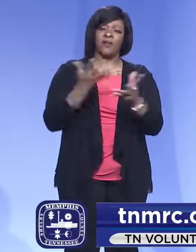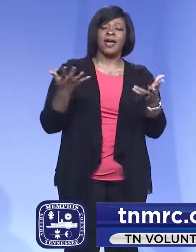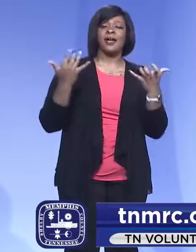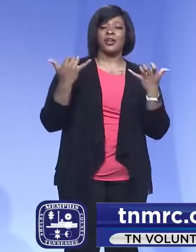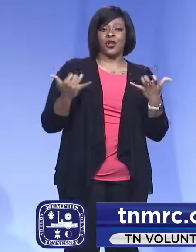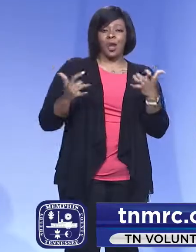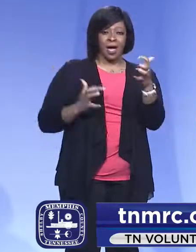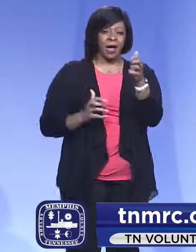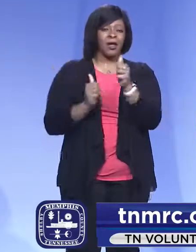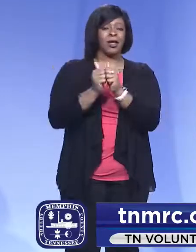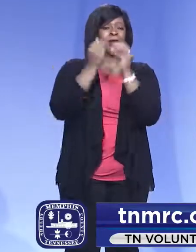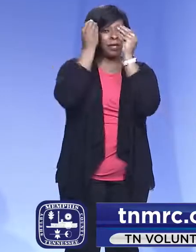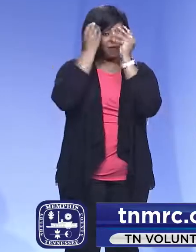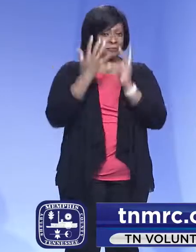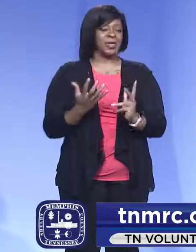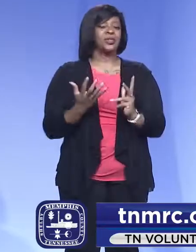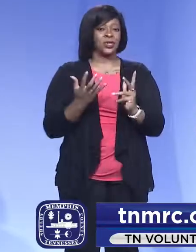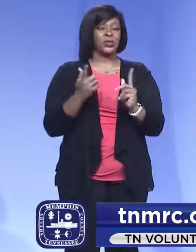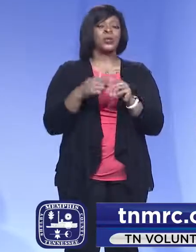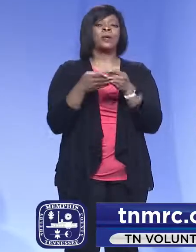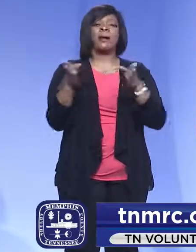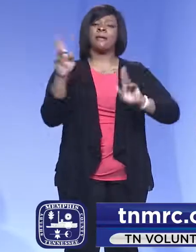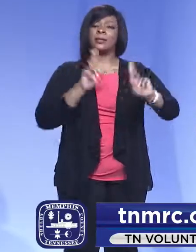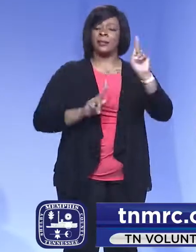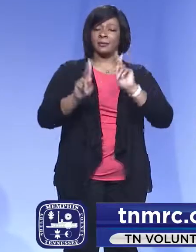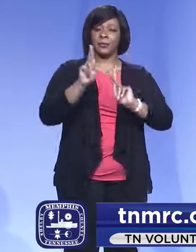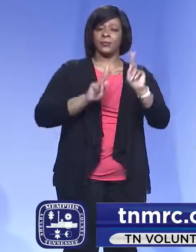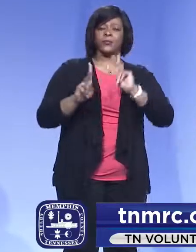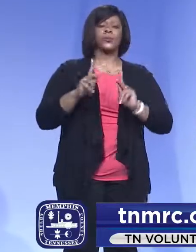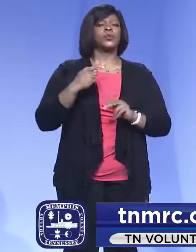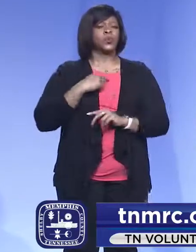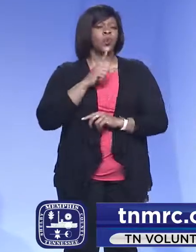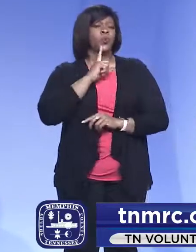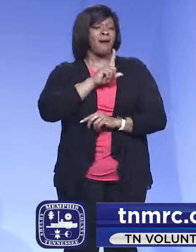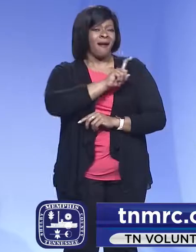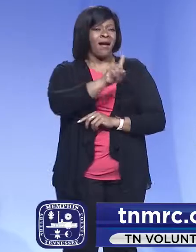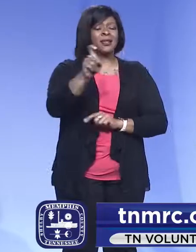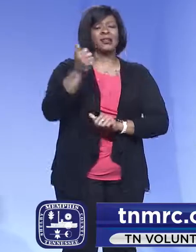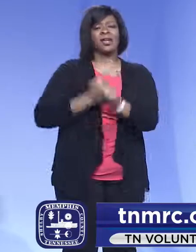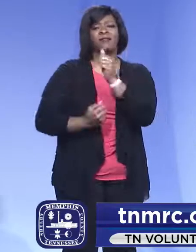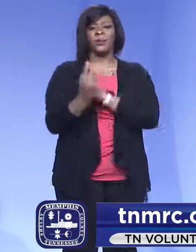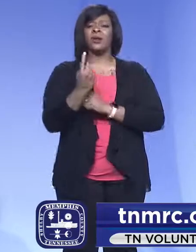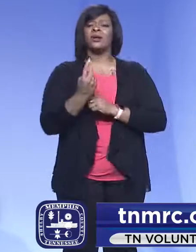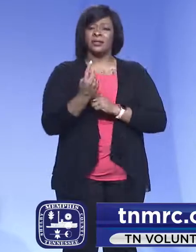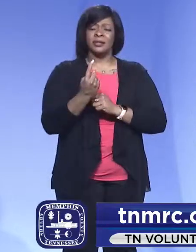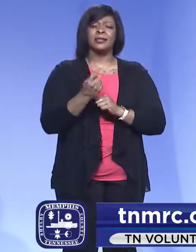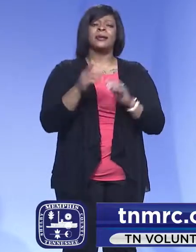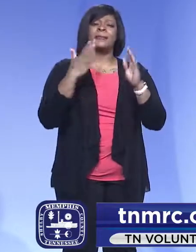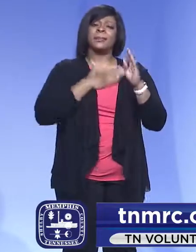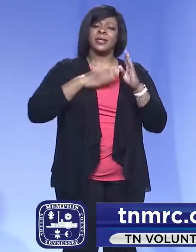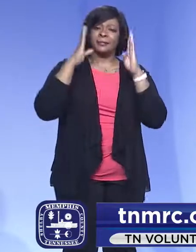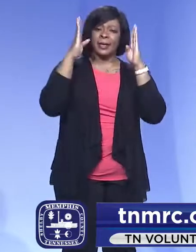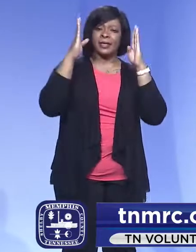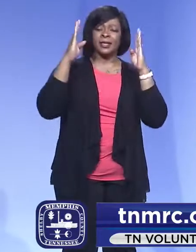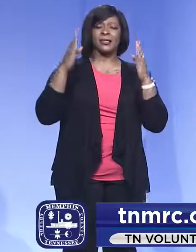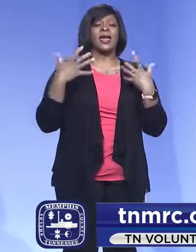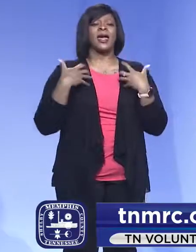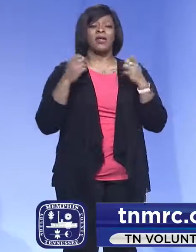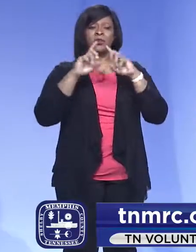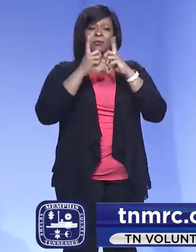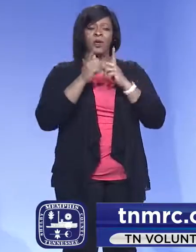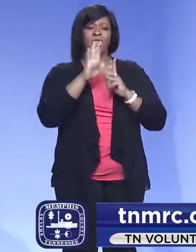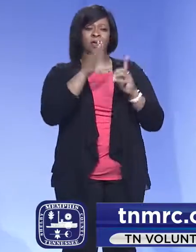and updated information to the public, and we really ask everyone to pay attention to the health